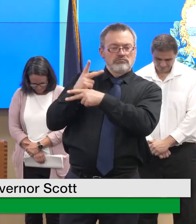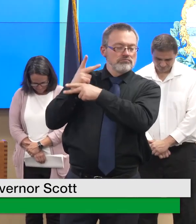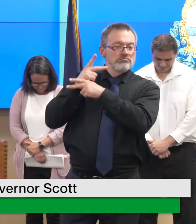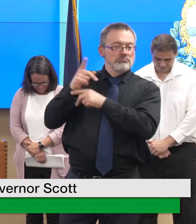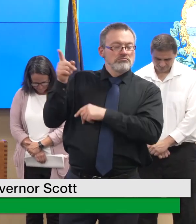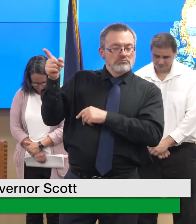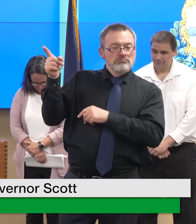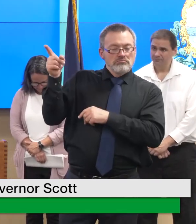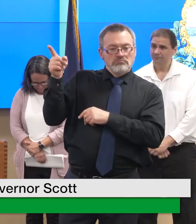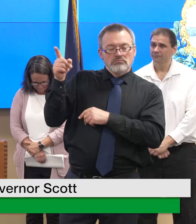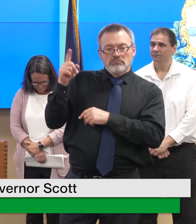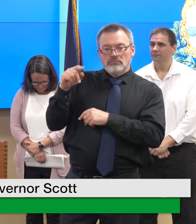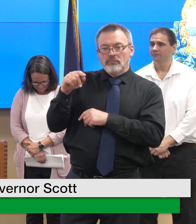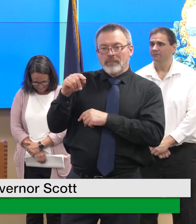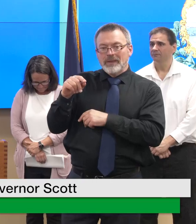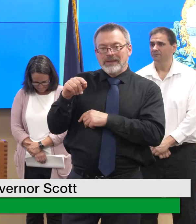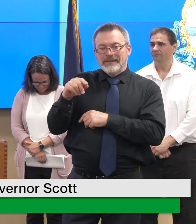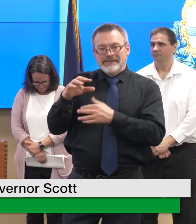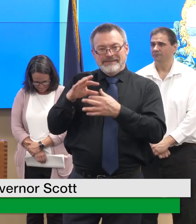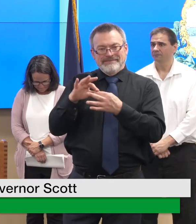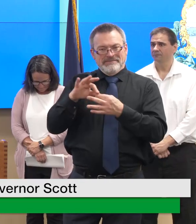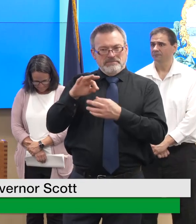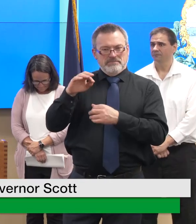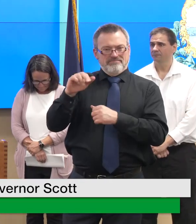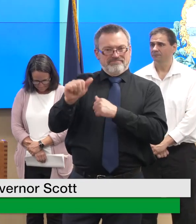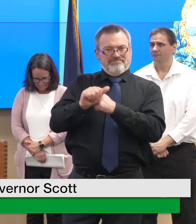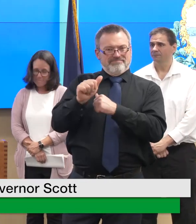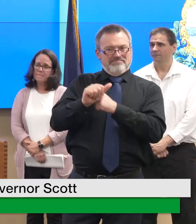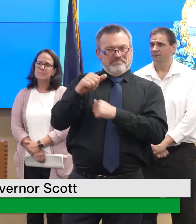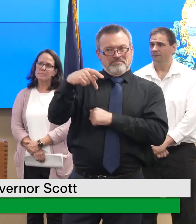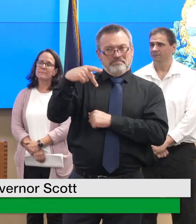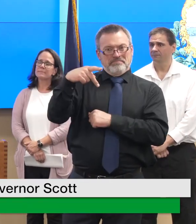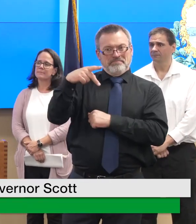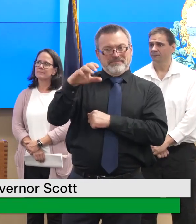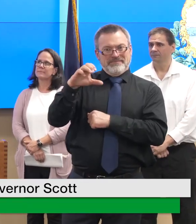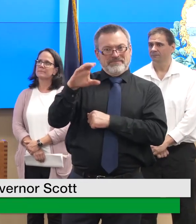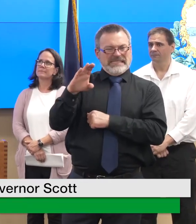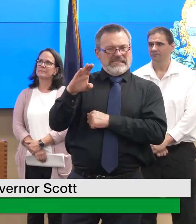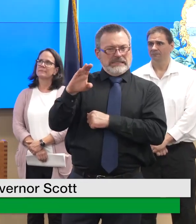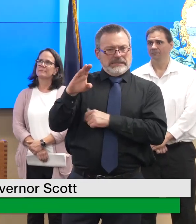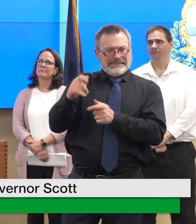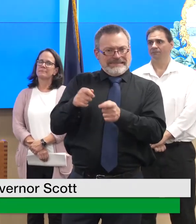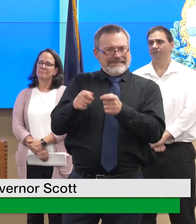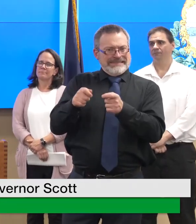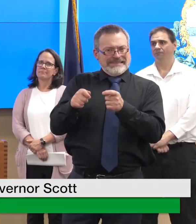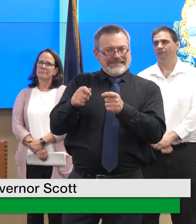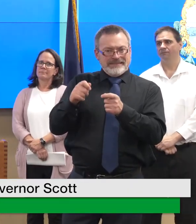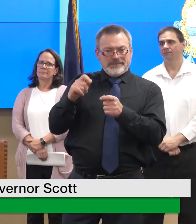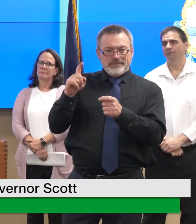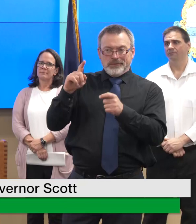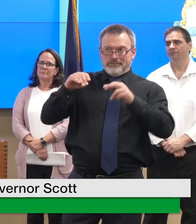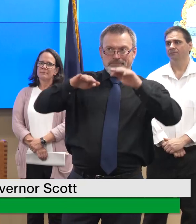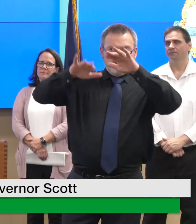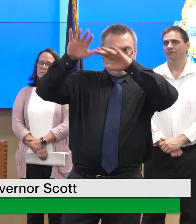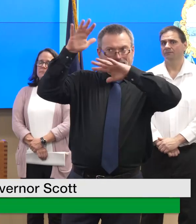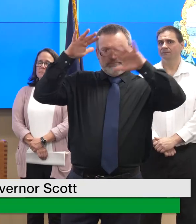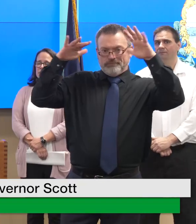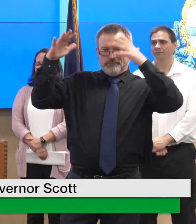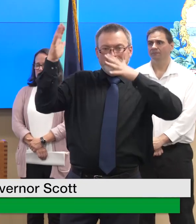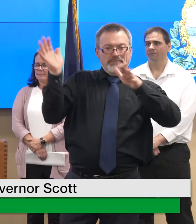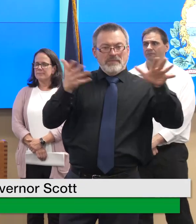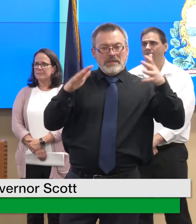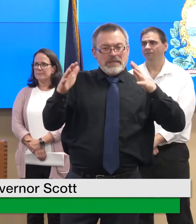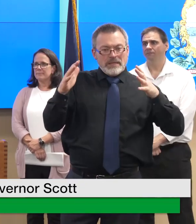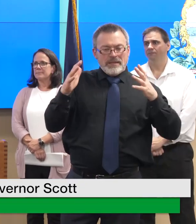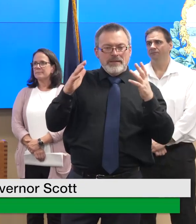recently installed PCB mitigation technology, airflow sensors, that type of thing to improve